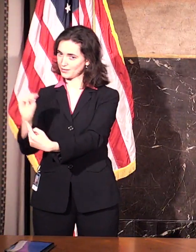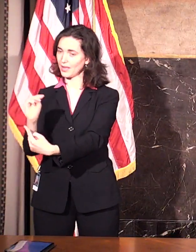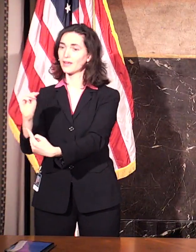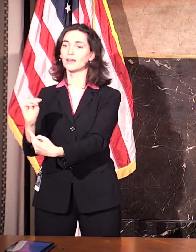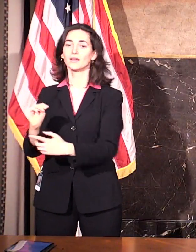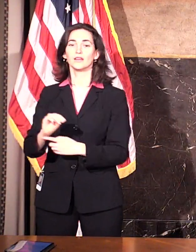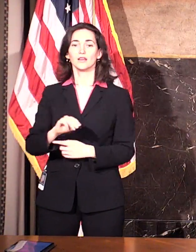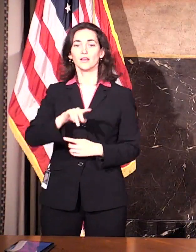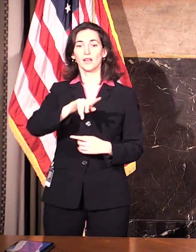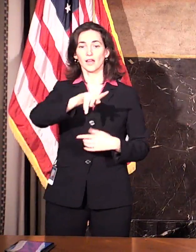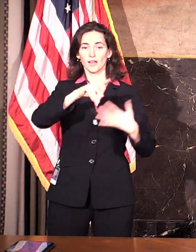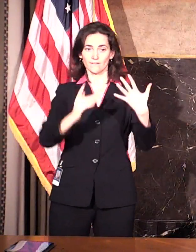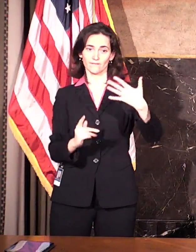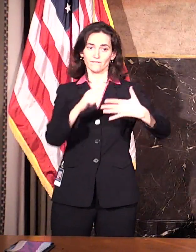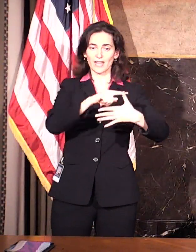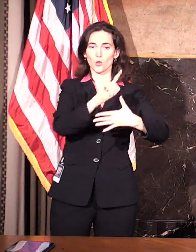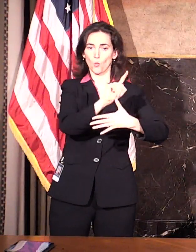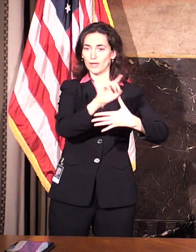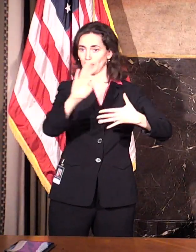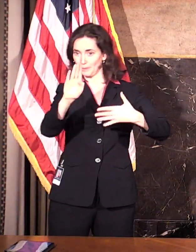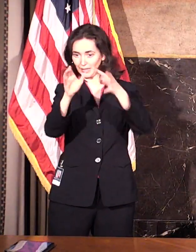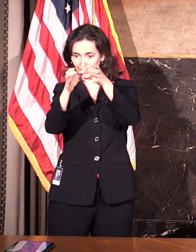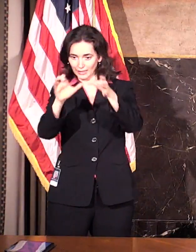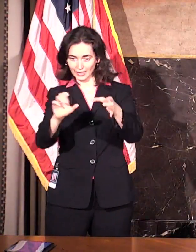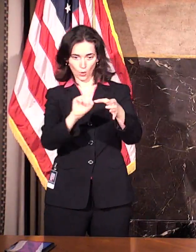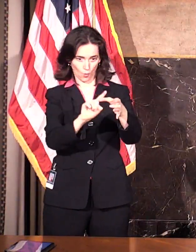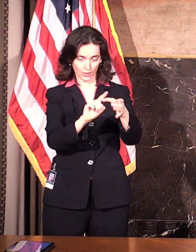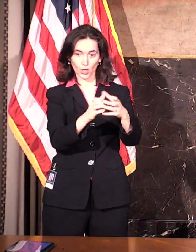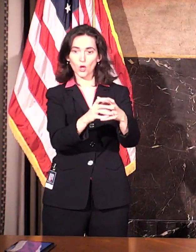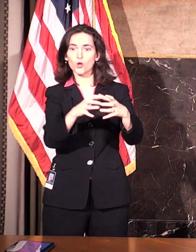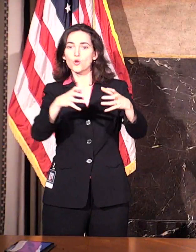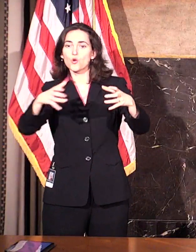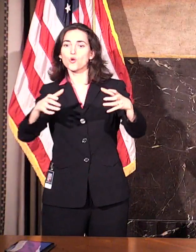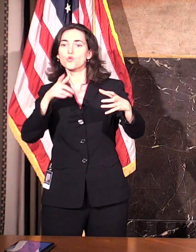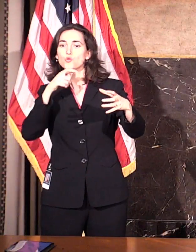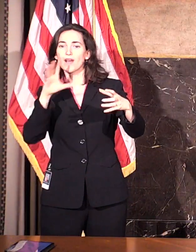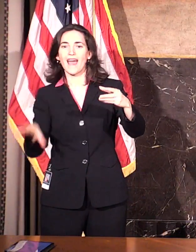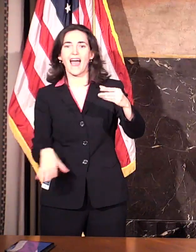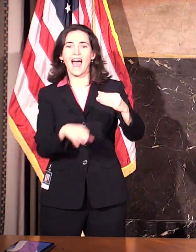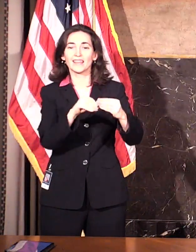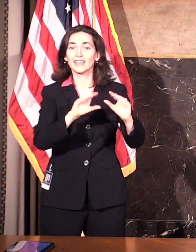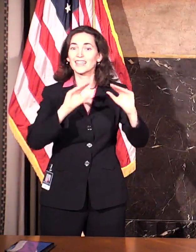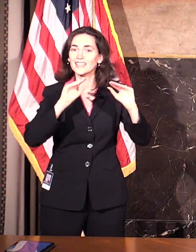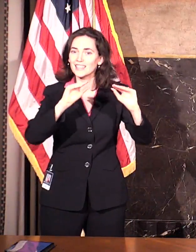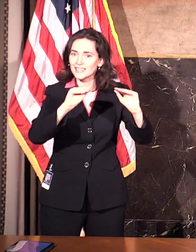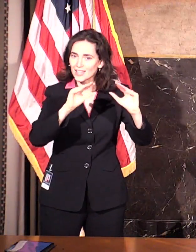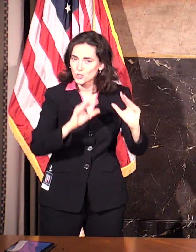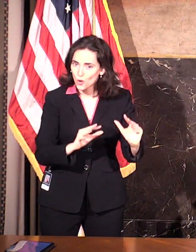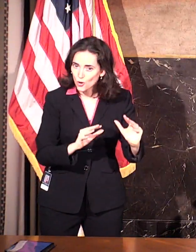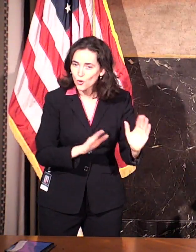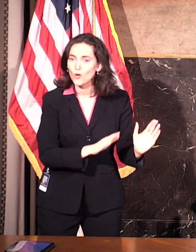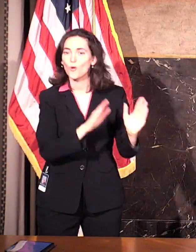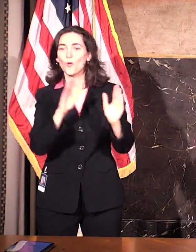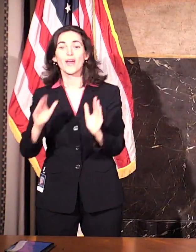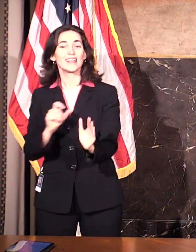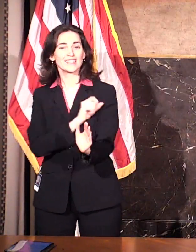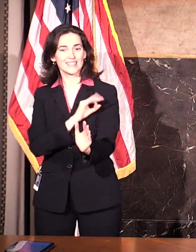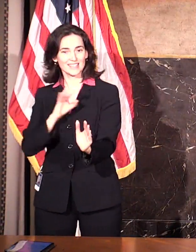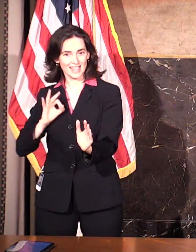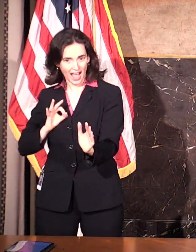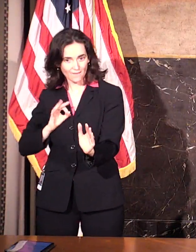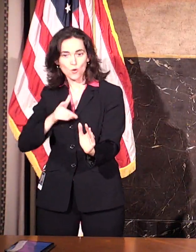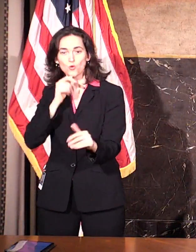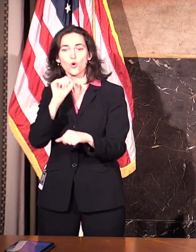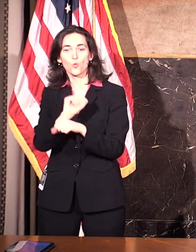Phase 1B, Tier 1 will be expanded to include teachers and support staff working on site in a K-12